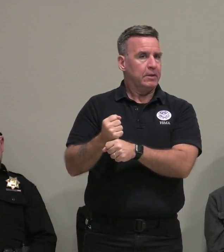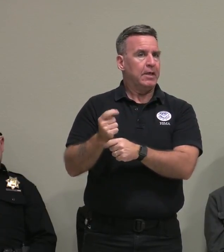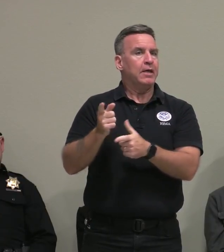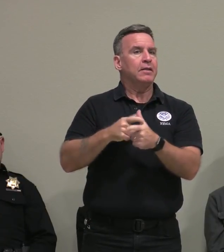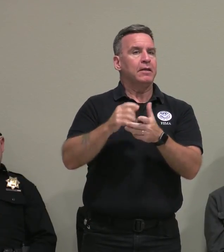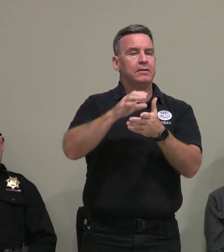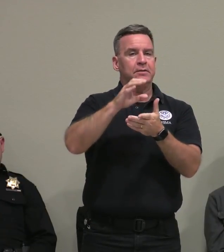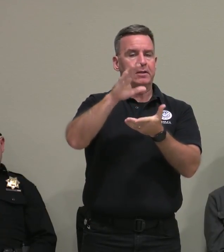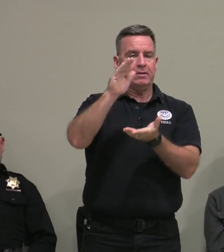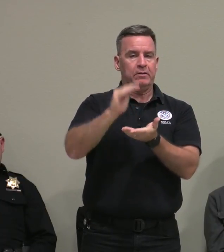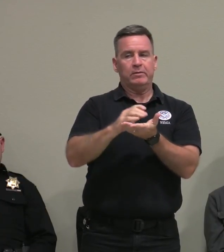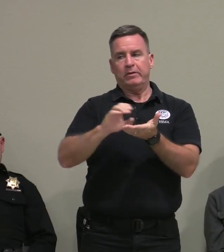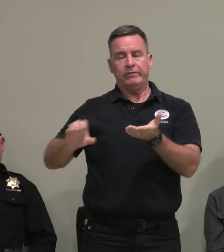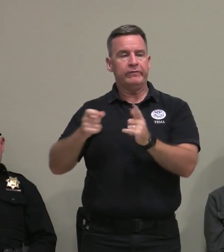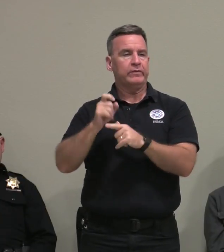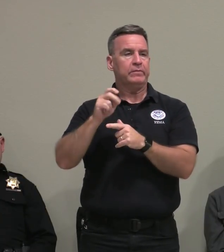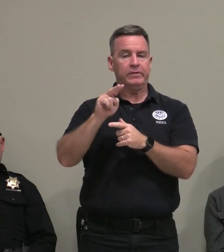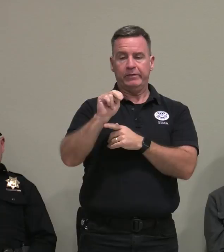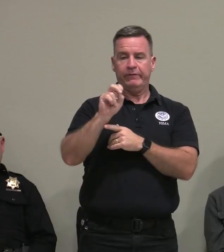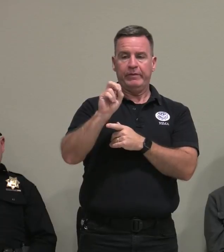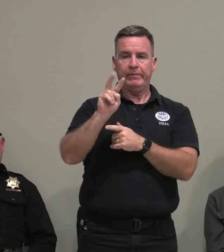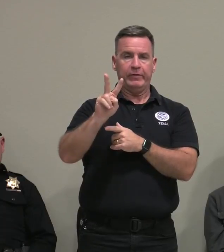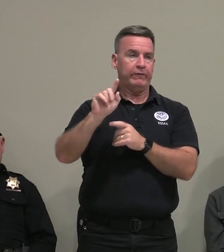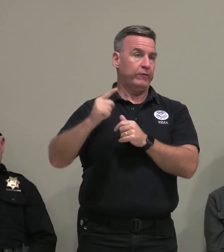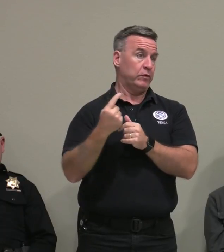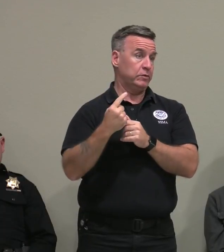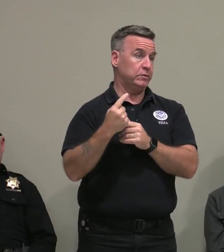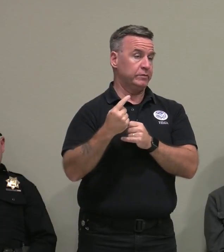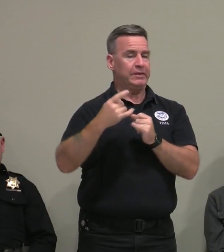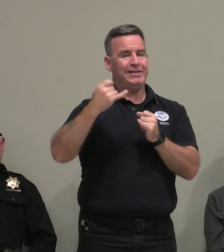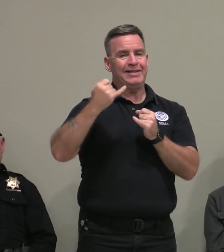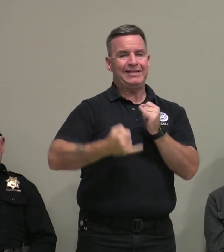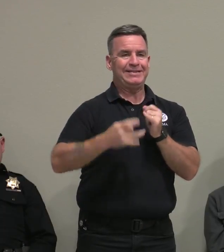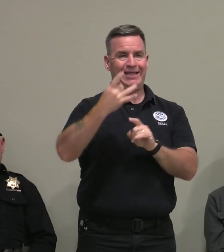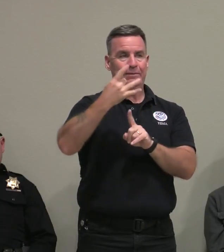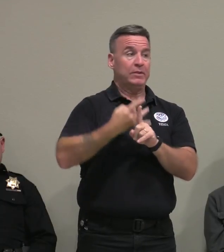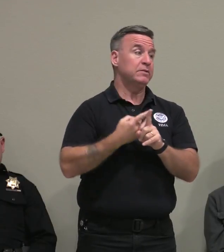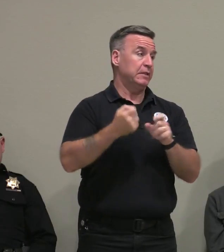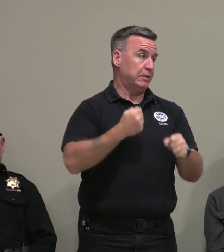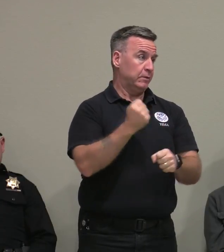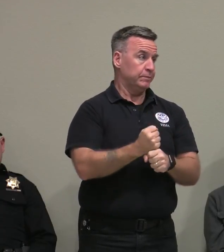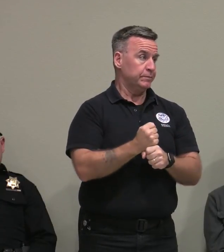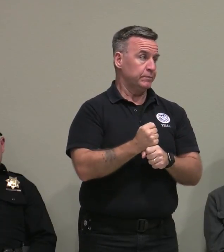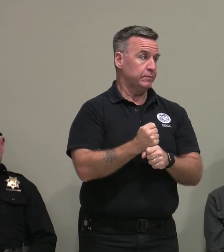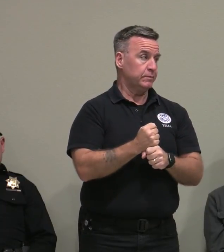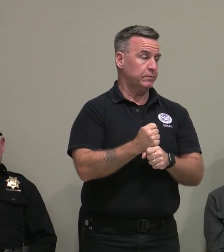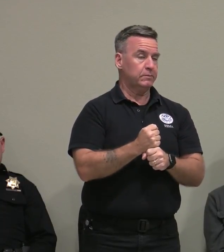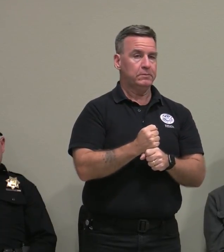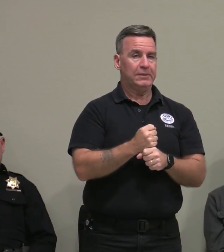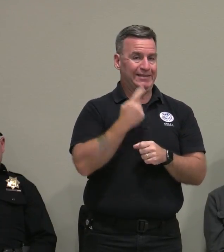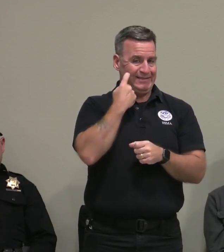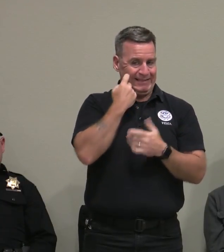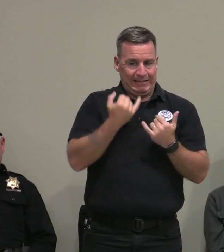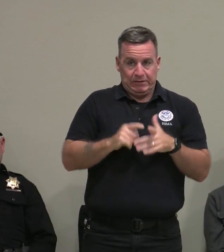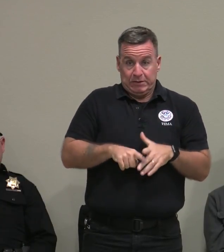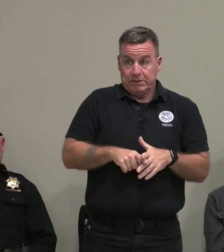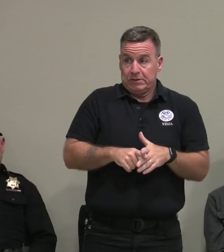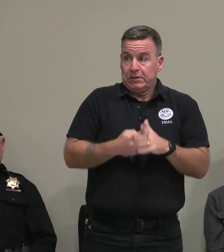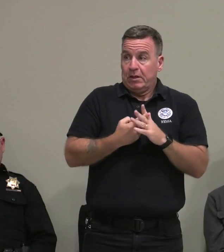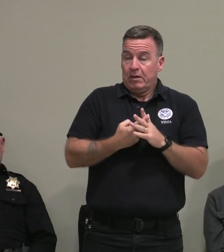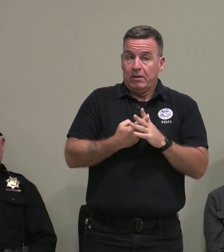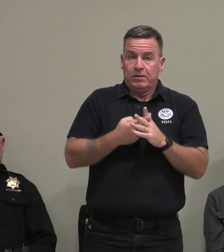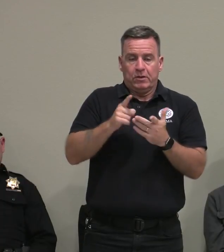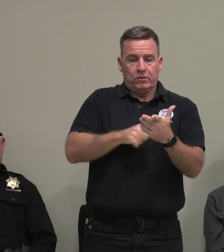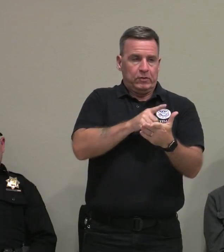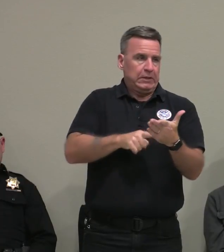remove it as of November 1st. And so it'll get removed for the last eight months of the year. We are just now starting the